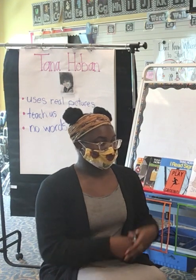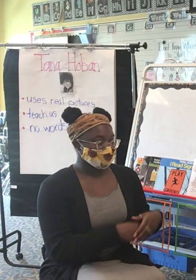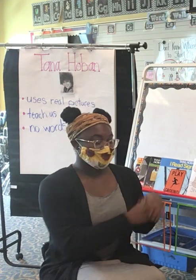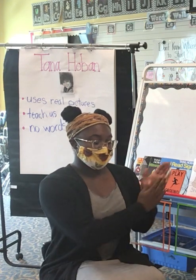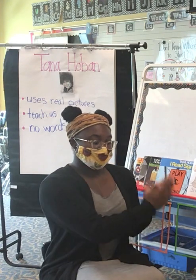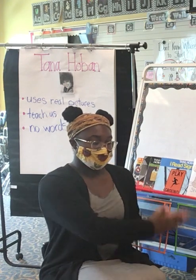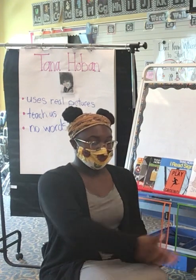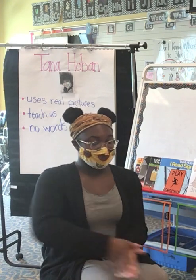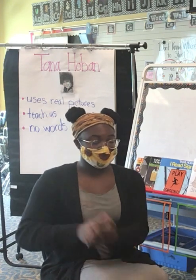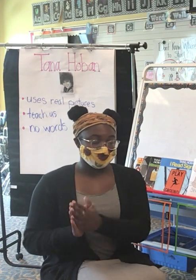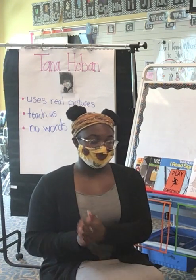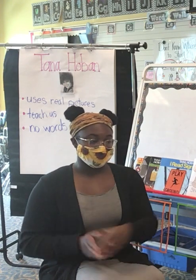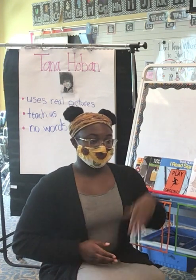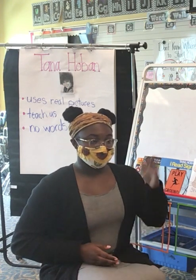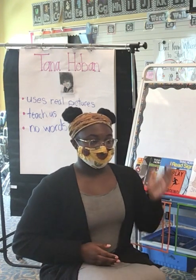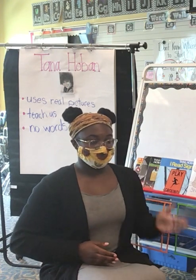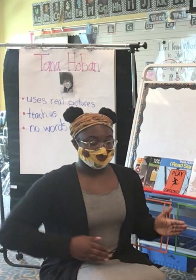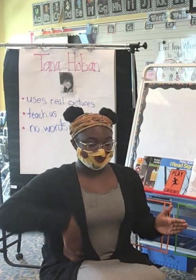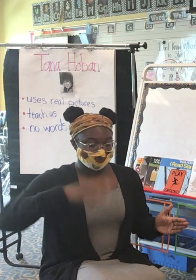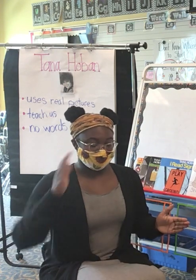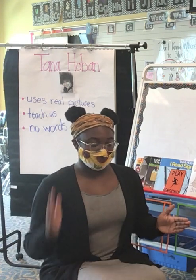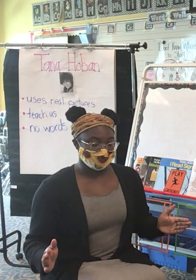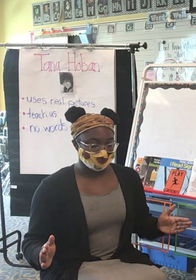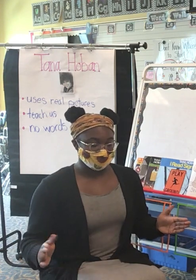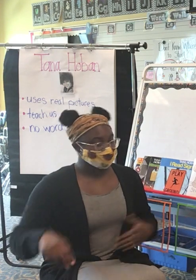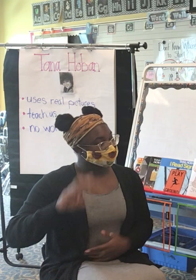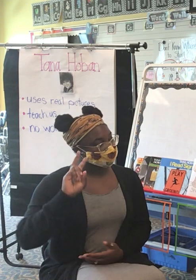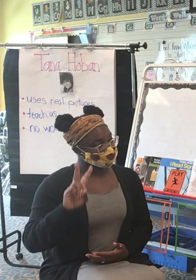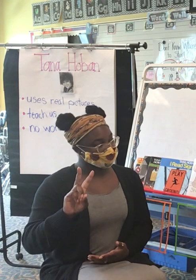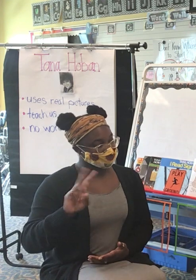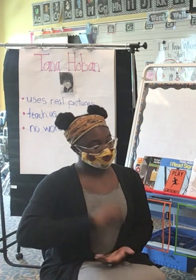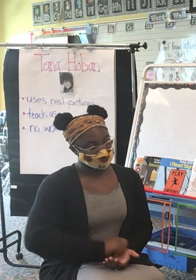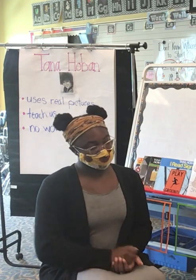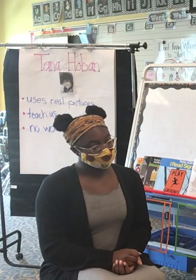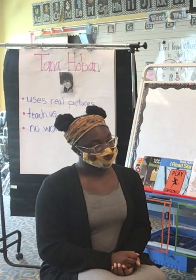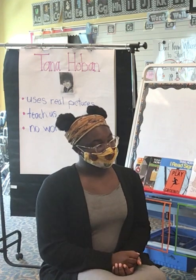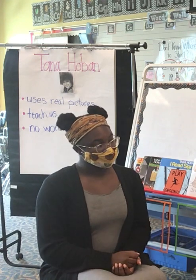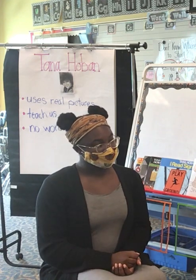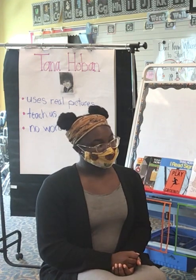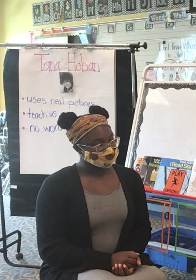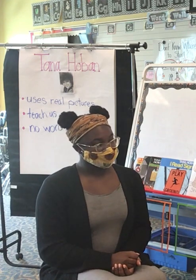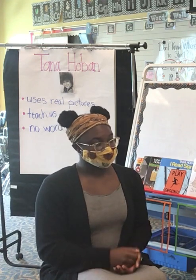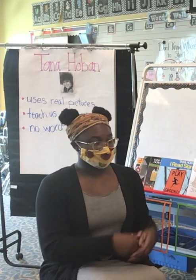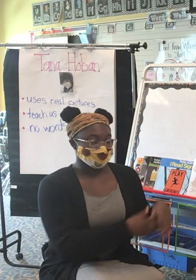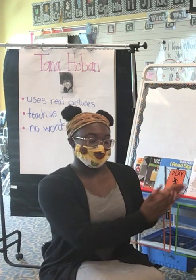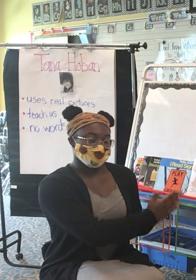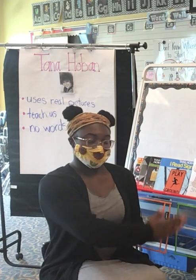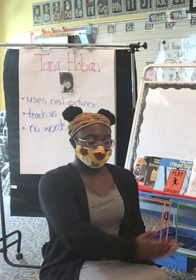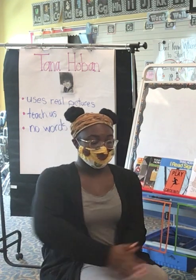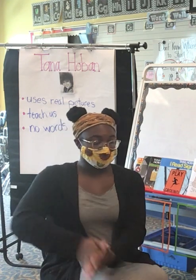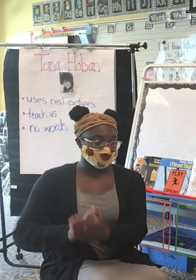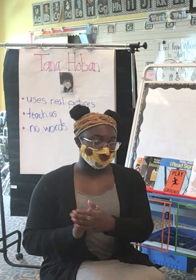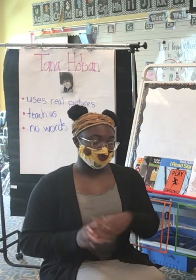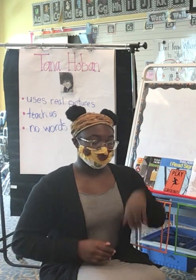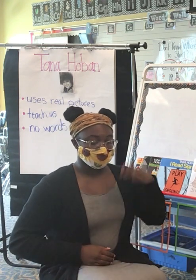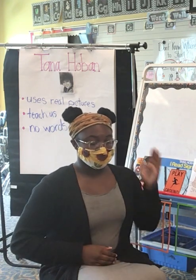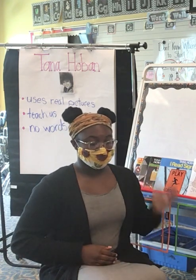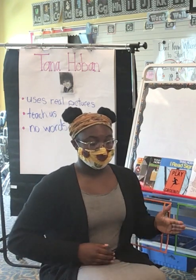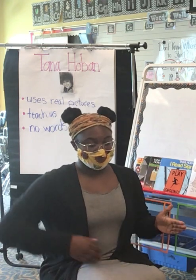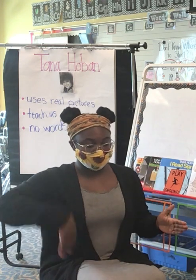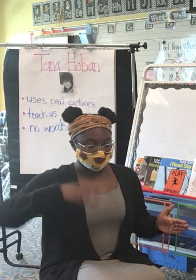Blanket. Blanket. Blanket. Two. Pretzel.